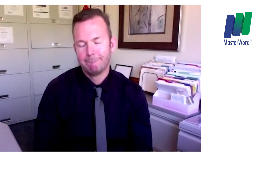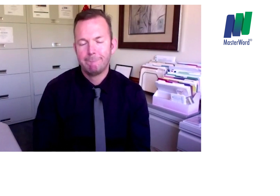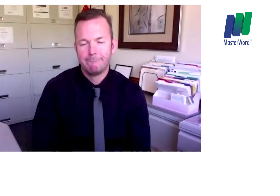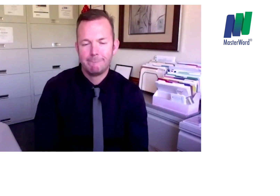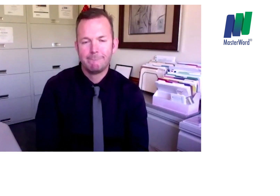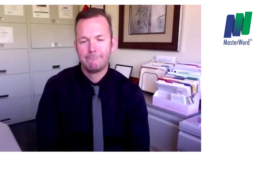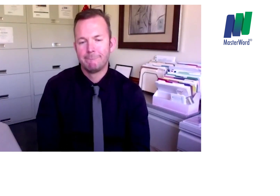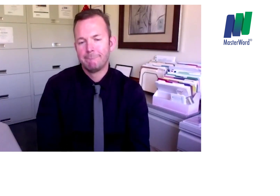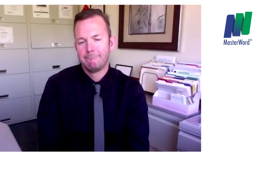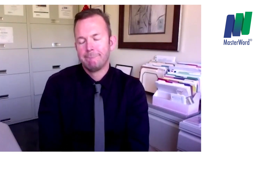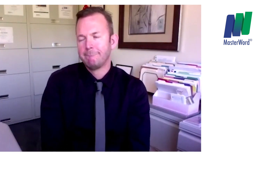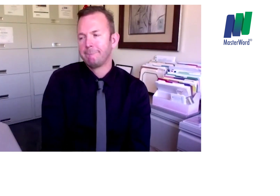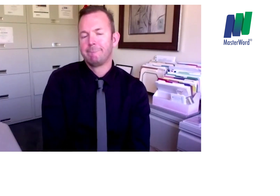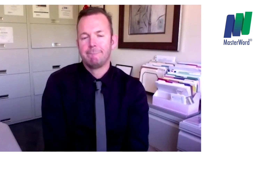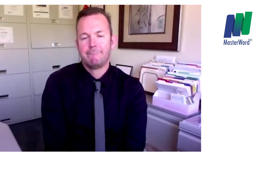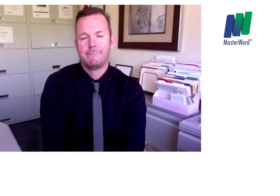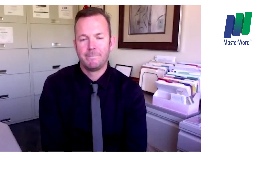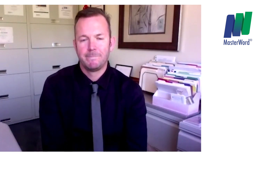at home.